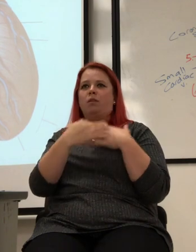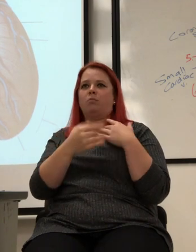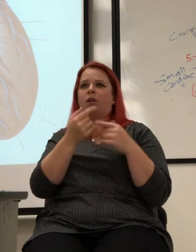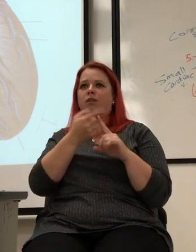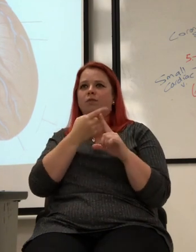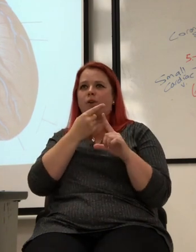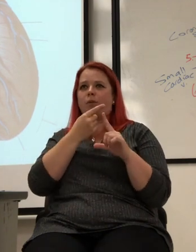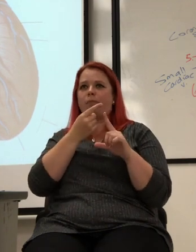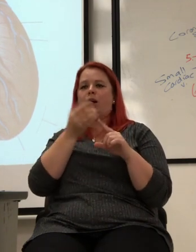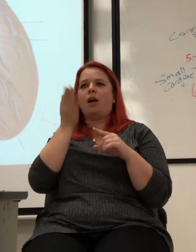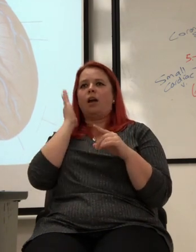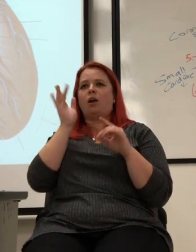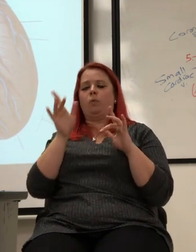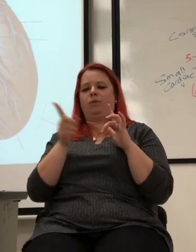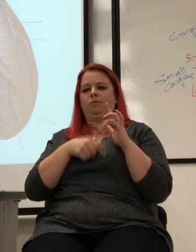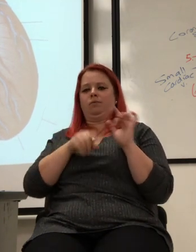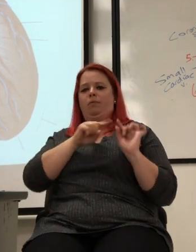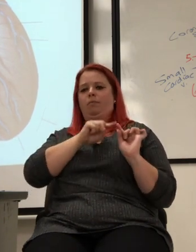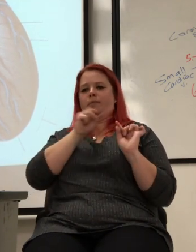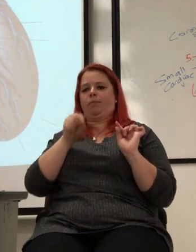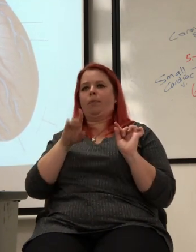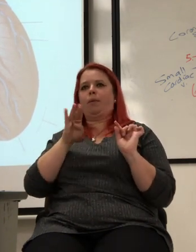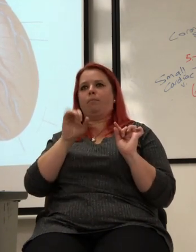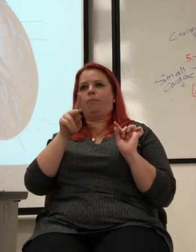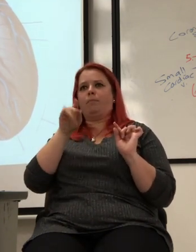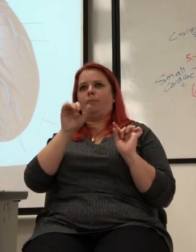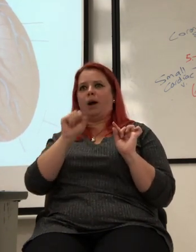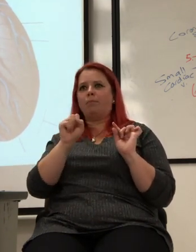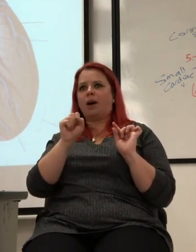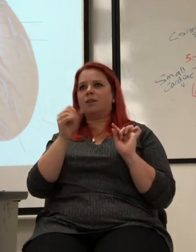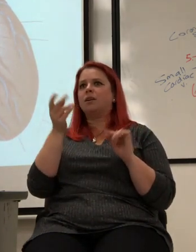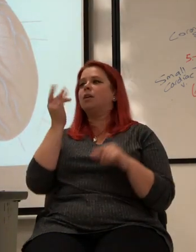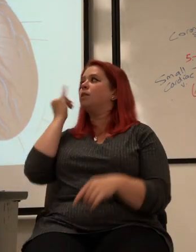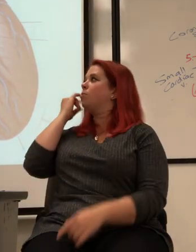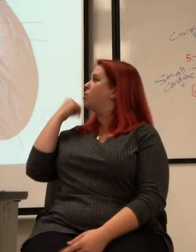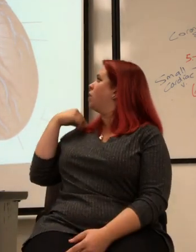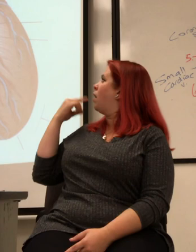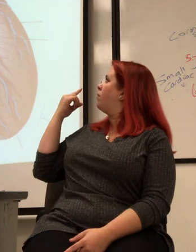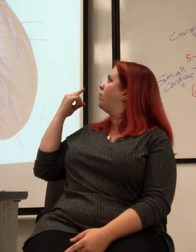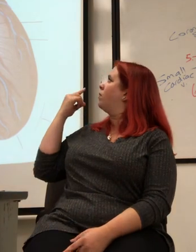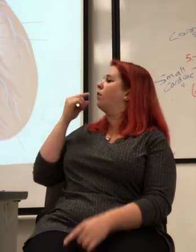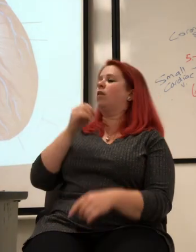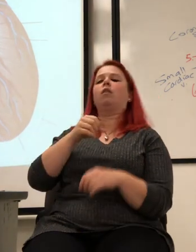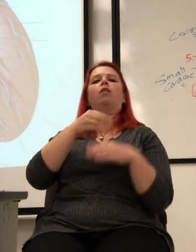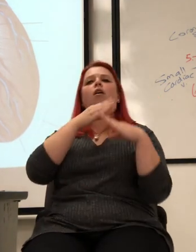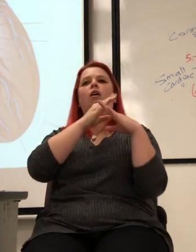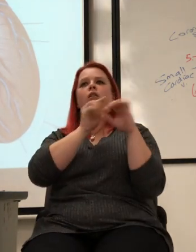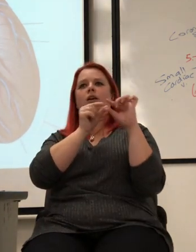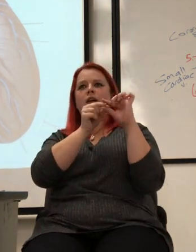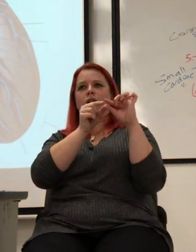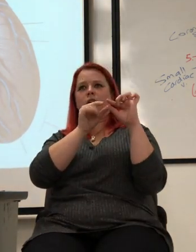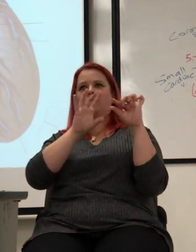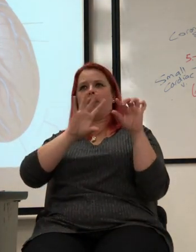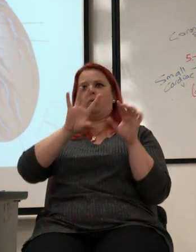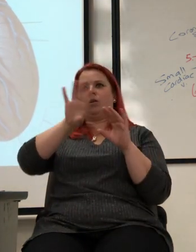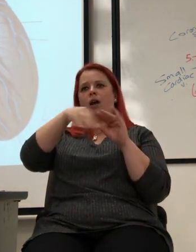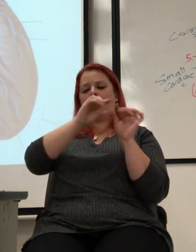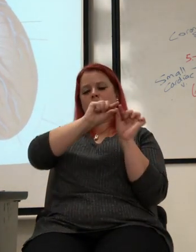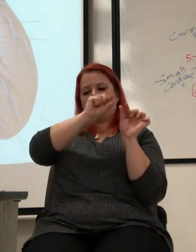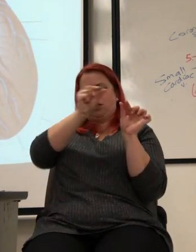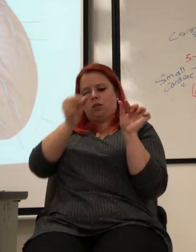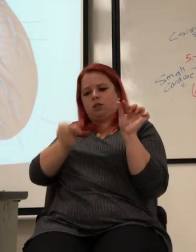it'll bypass, say the clot's here. So they'll graft it on here and they'll like bypass it and supply